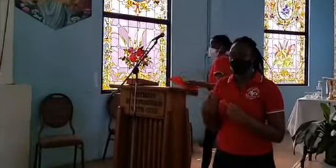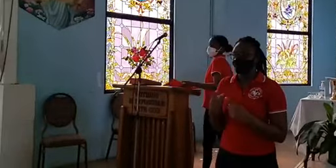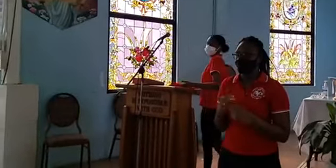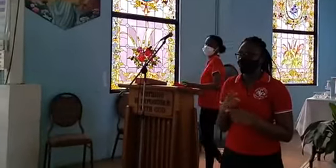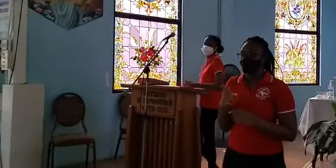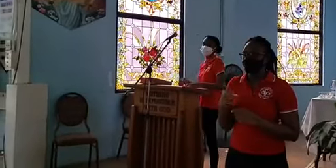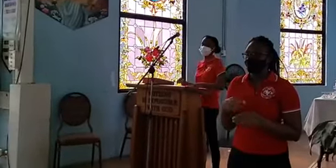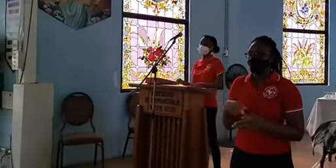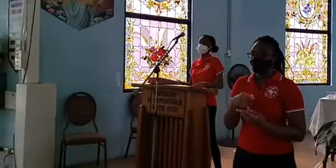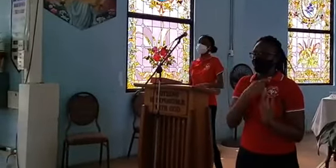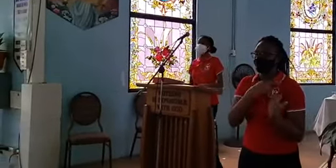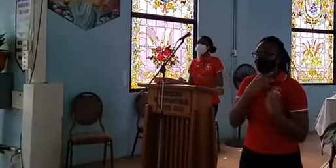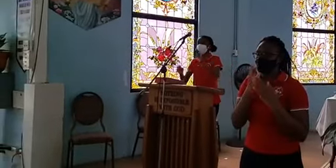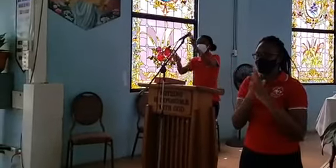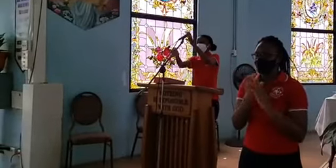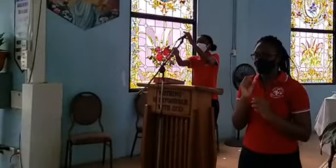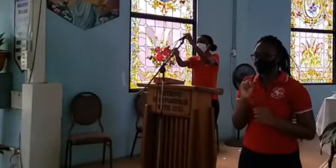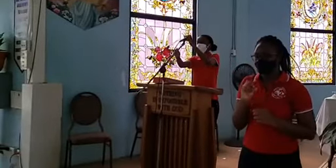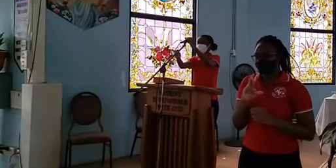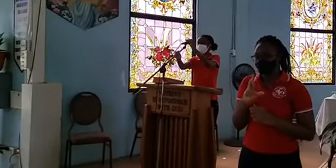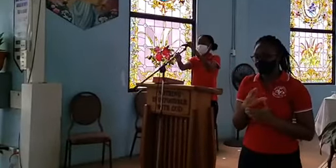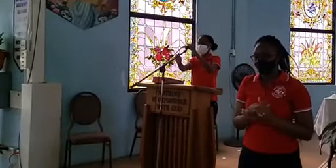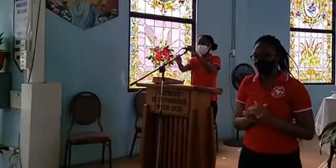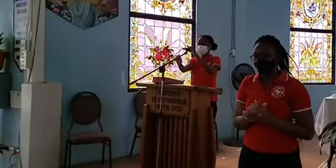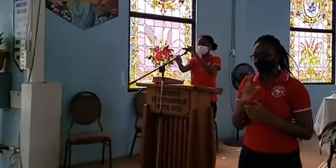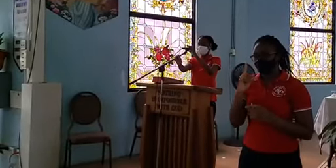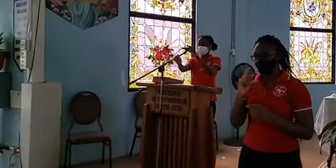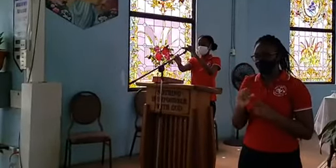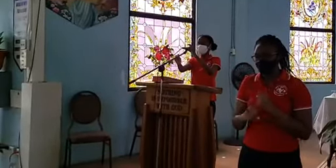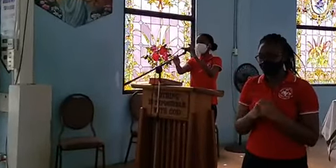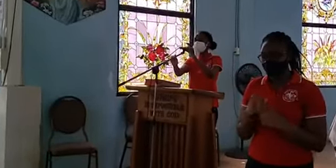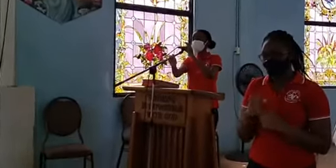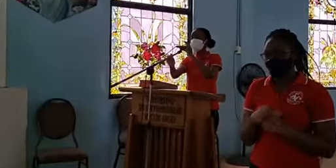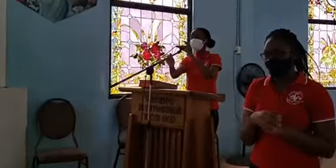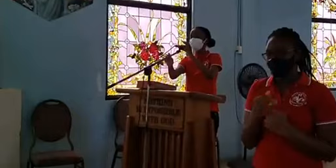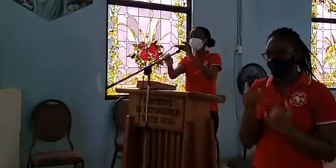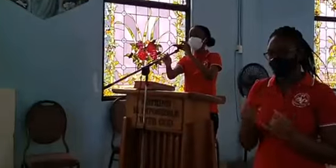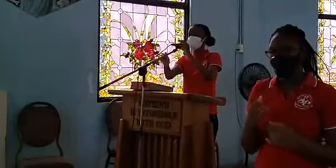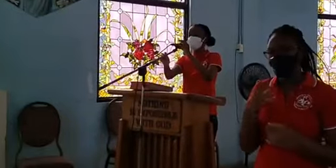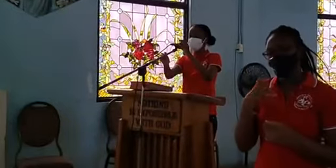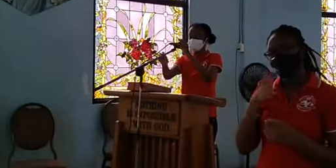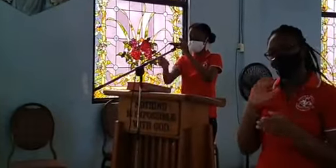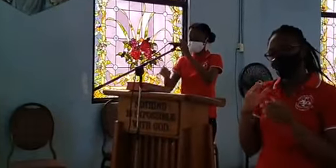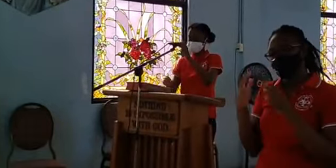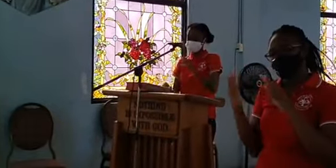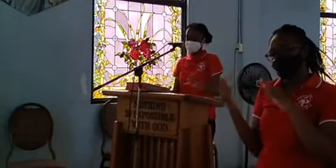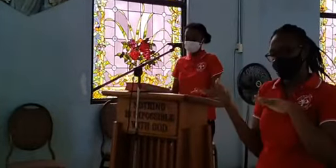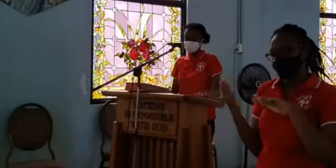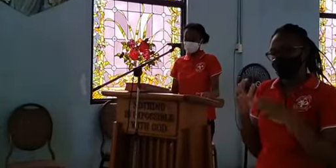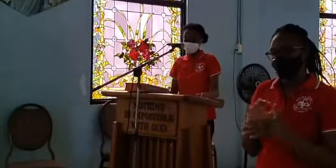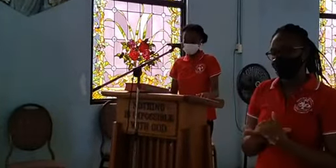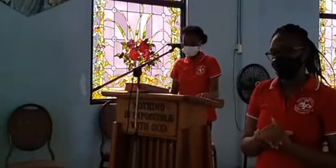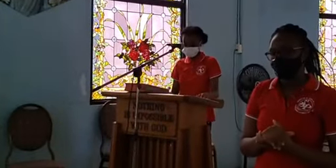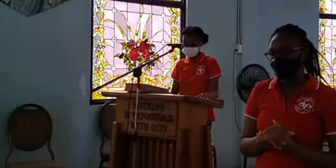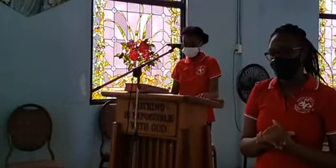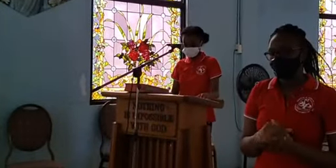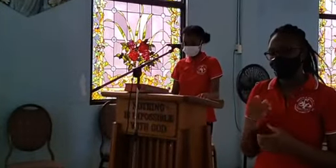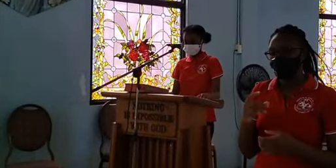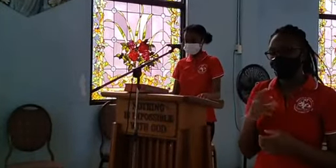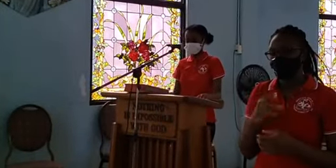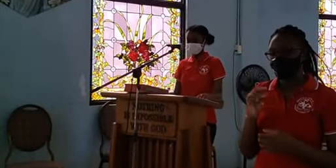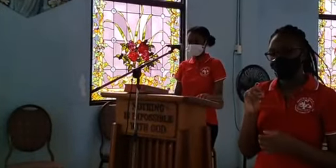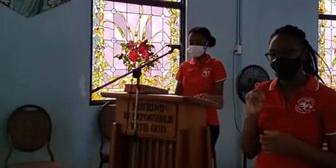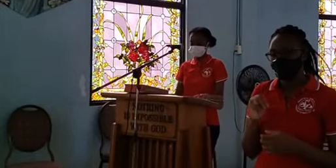pray for Saint Robert, 1 year now since his passing, and we touch thee.